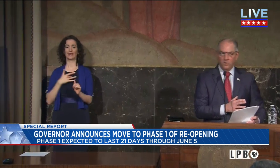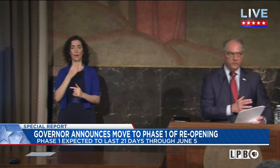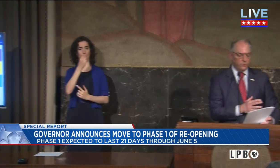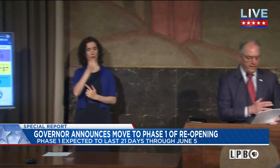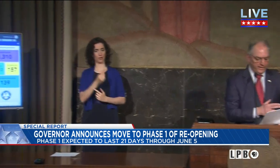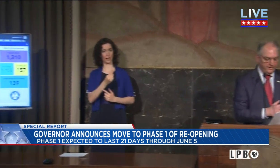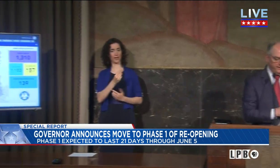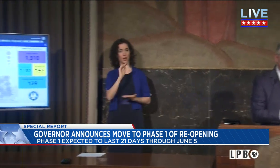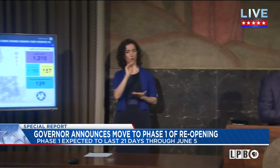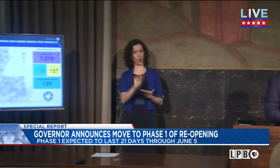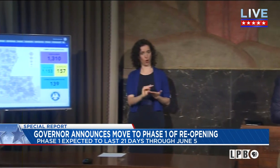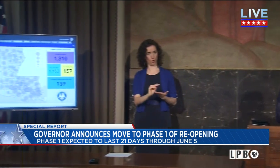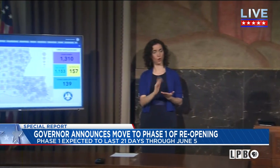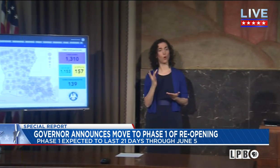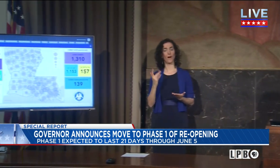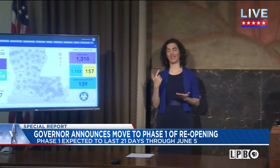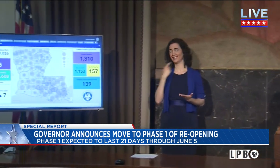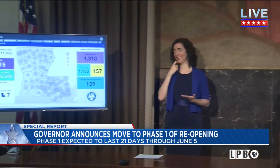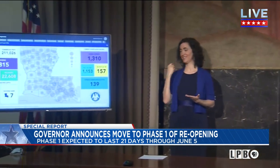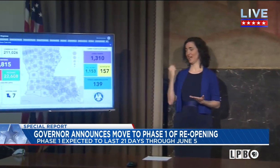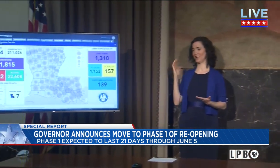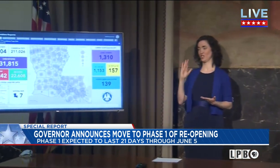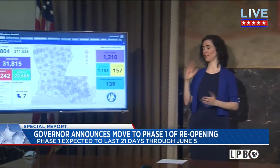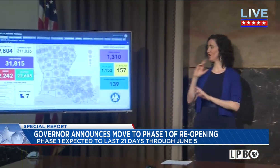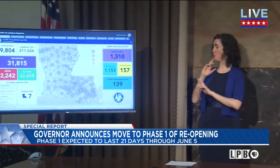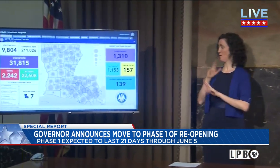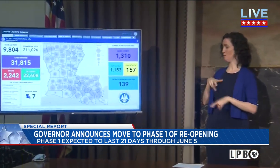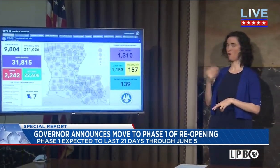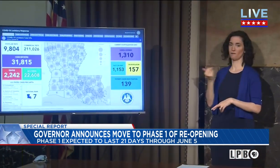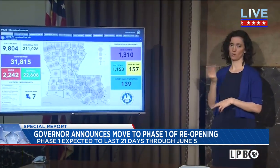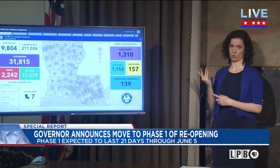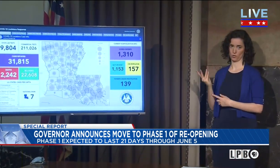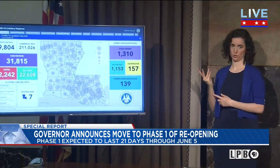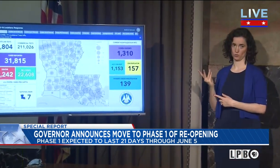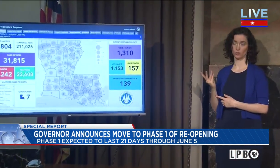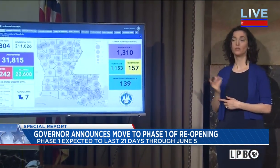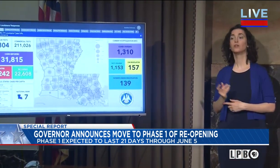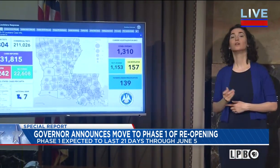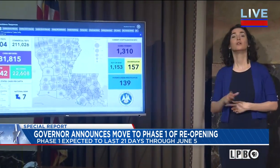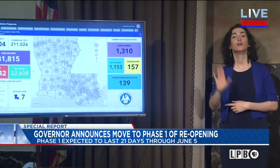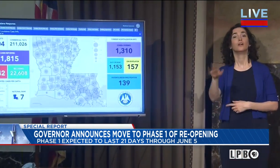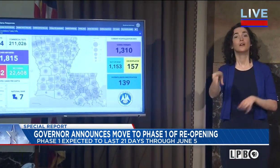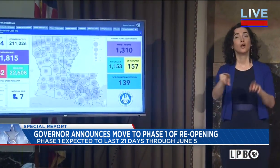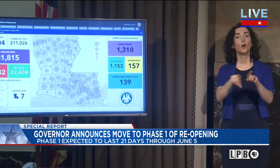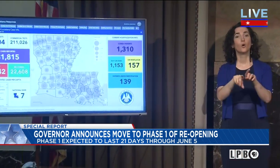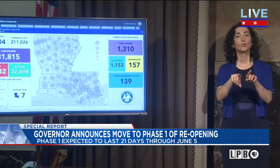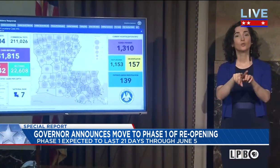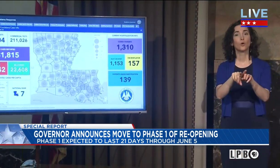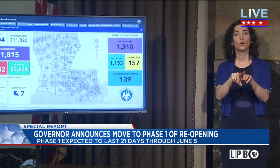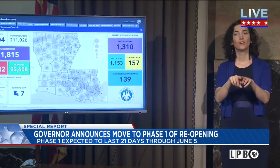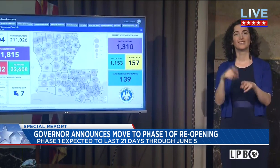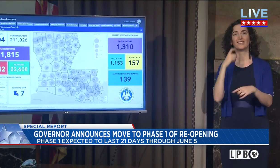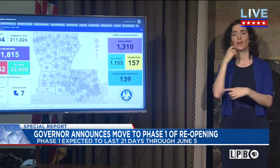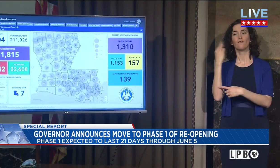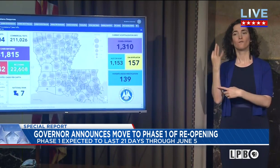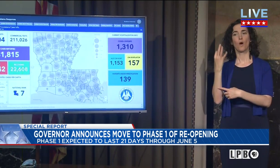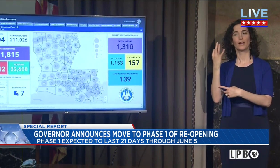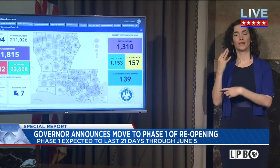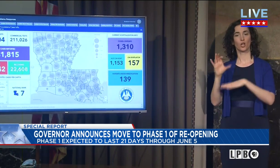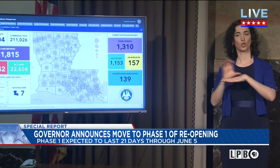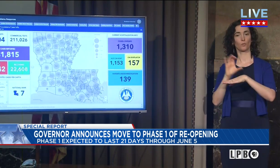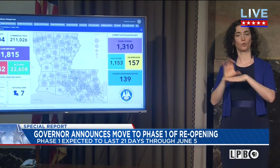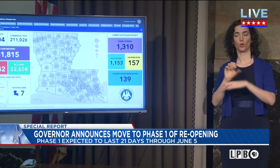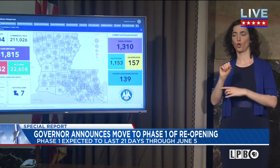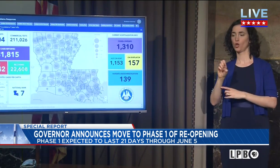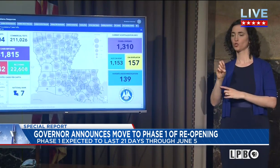came in over the weekend. I also want to point out that we had an issue with the server on Friday, which is why I think we